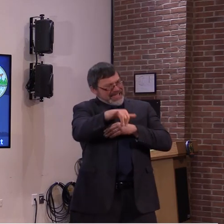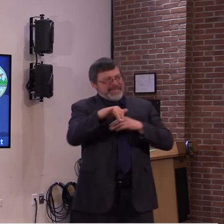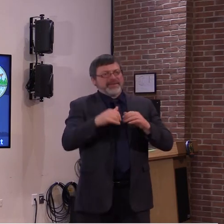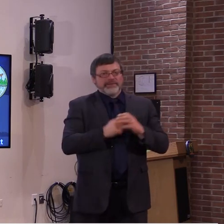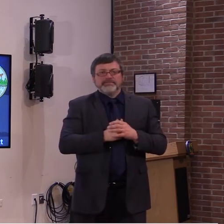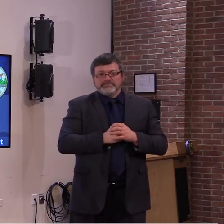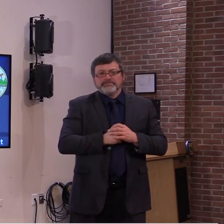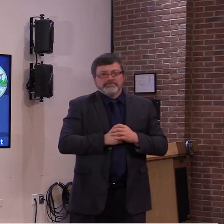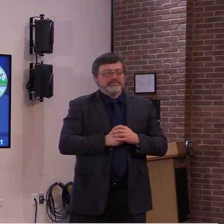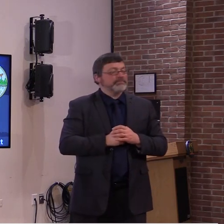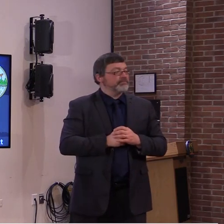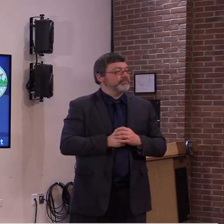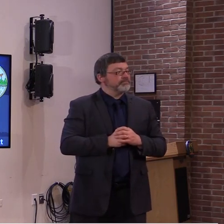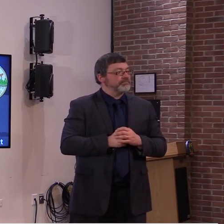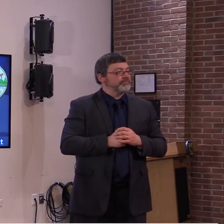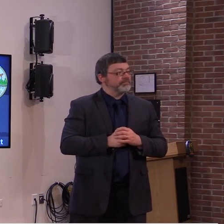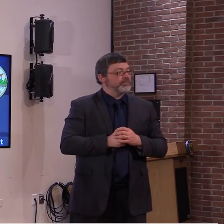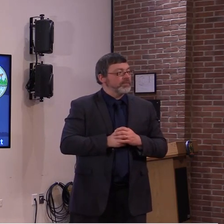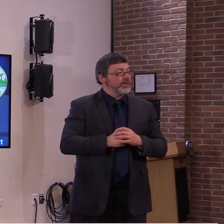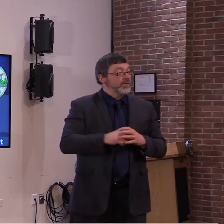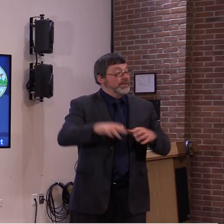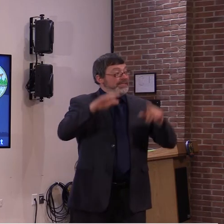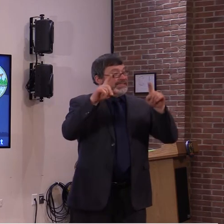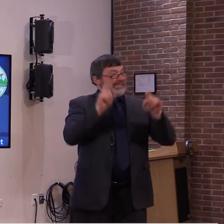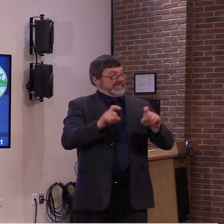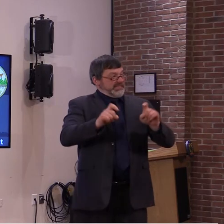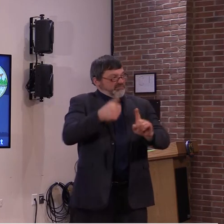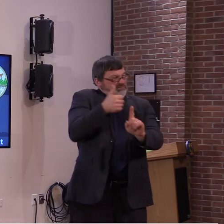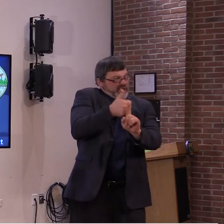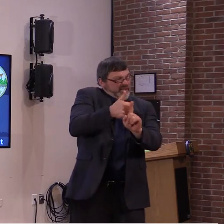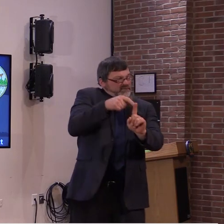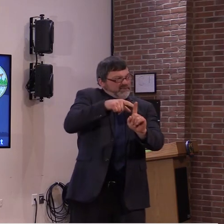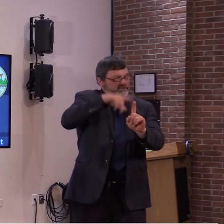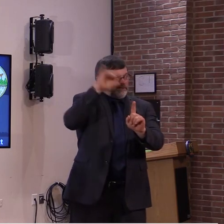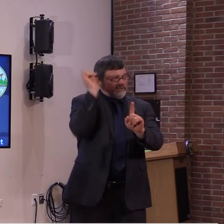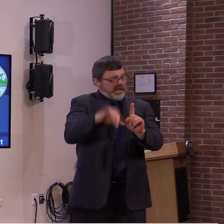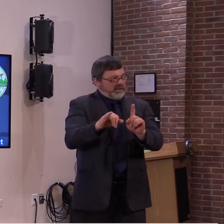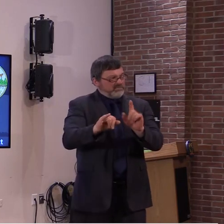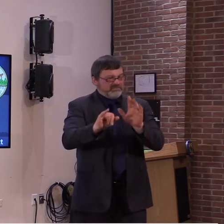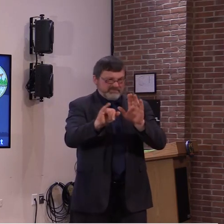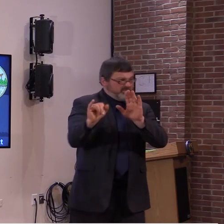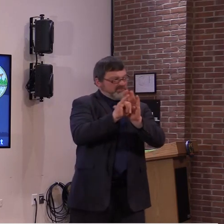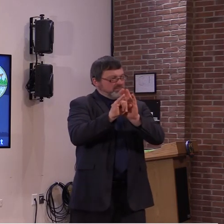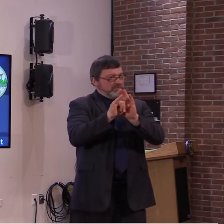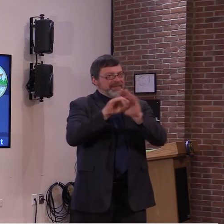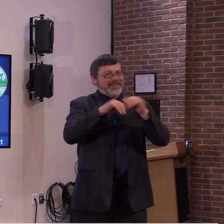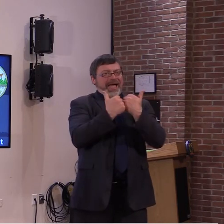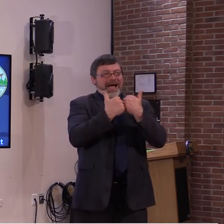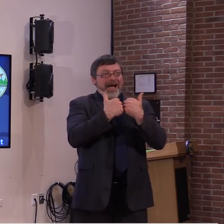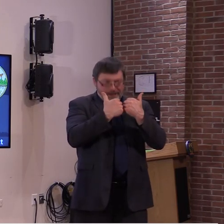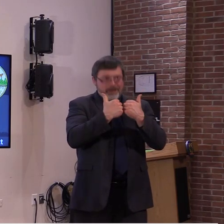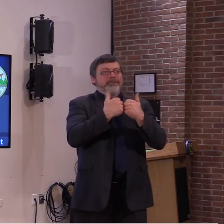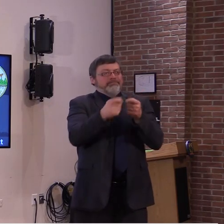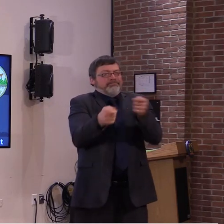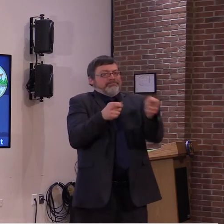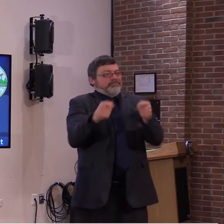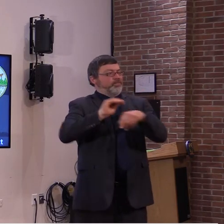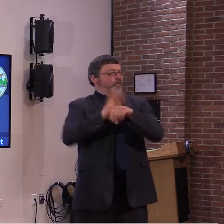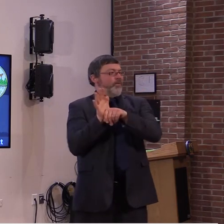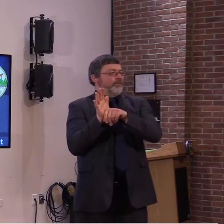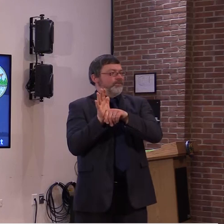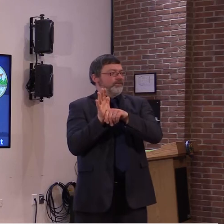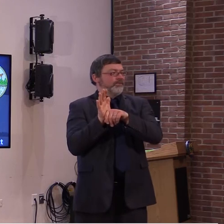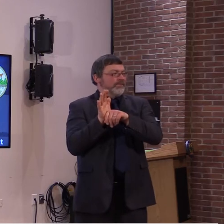calling our containment strategy and make that an effective strategy. It's how we make sure that everyone who